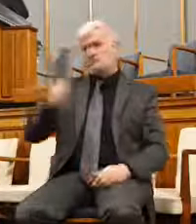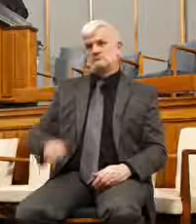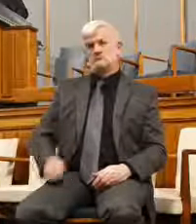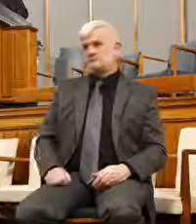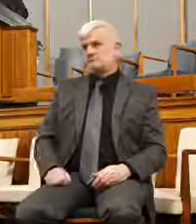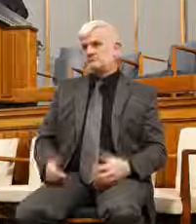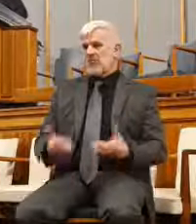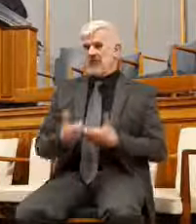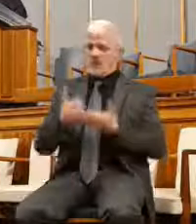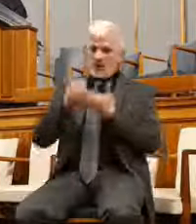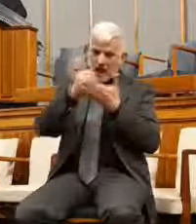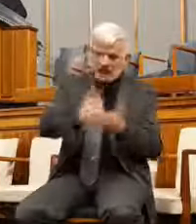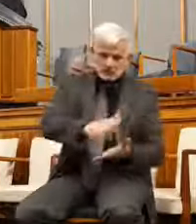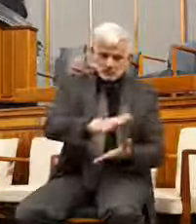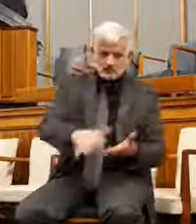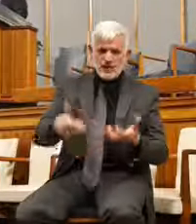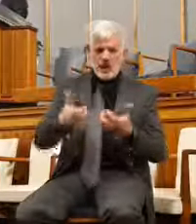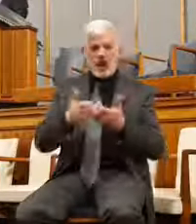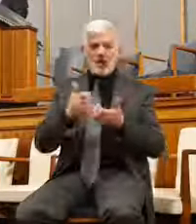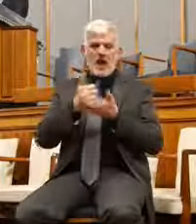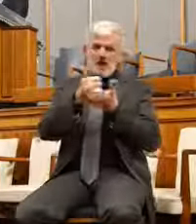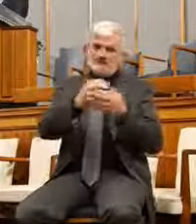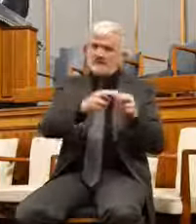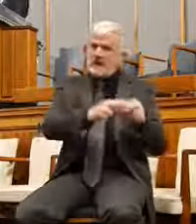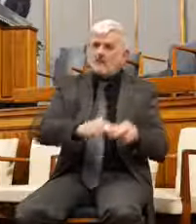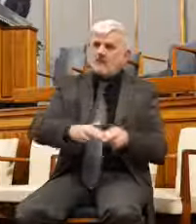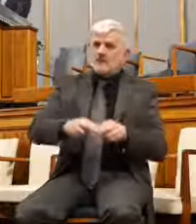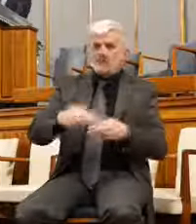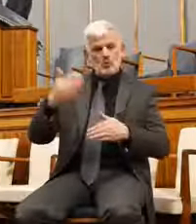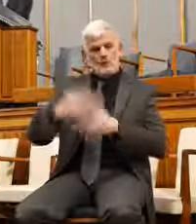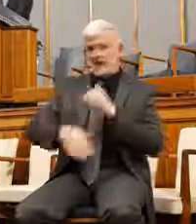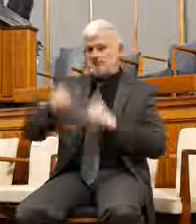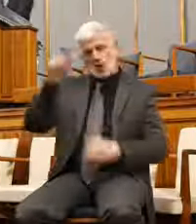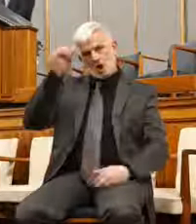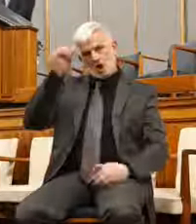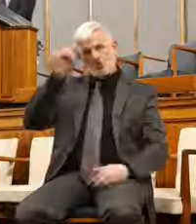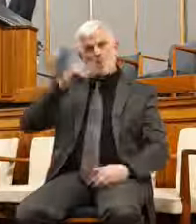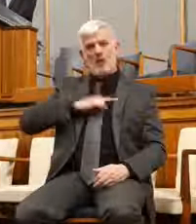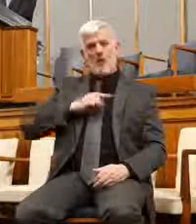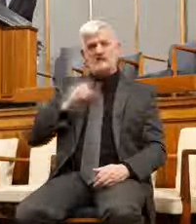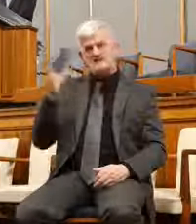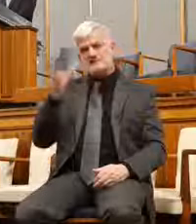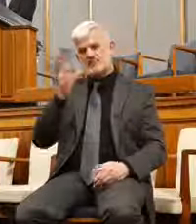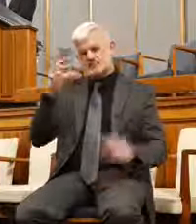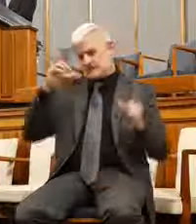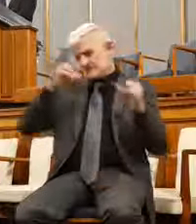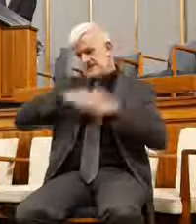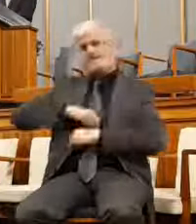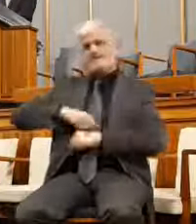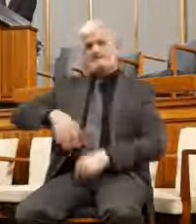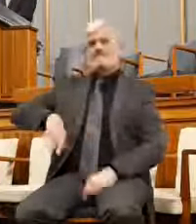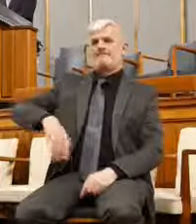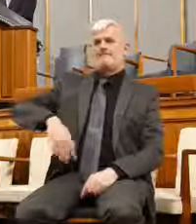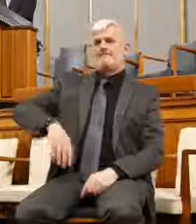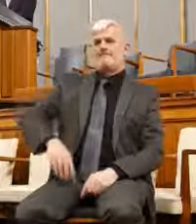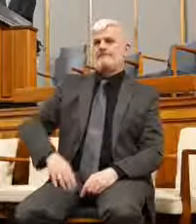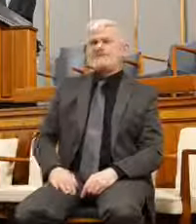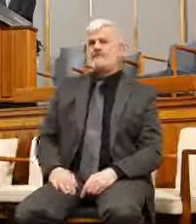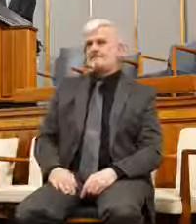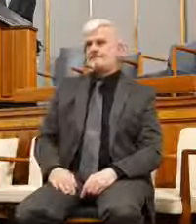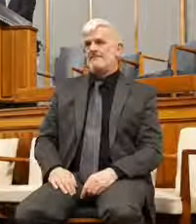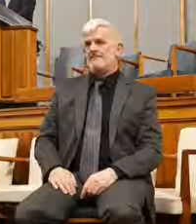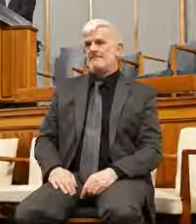children. You'll never know your full potential in the service and in the ownership of Almighty